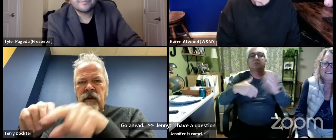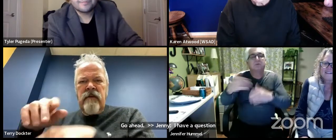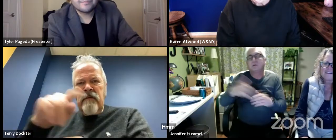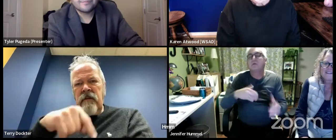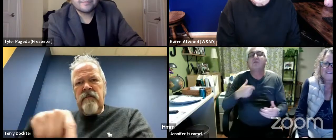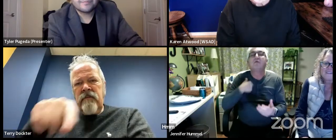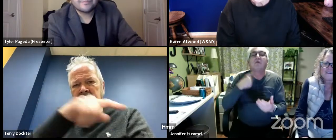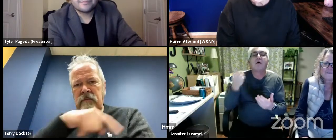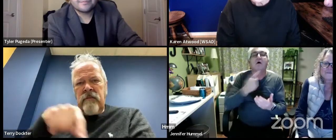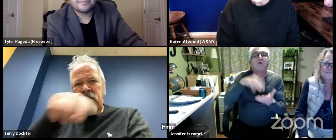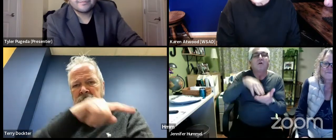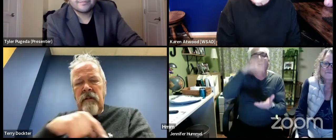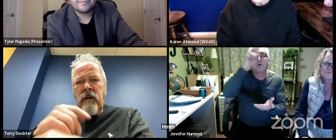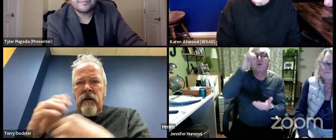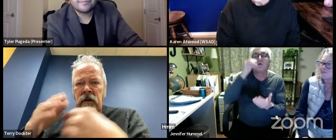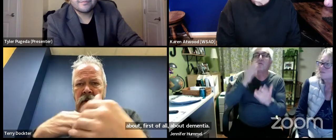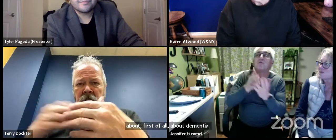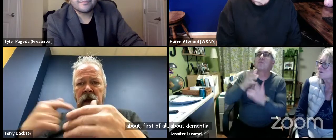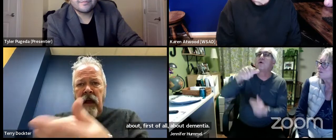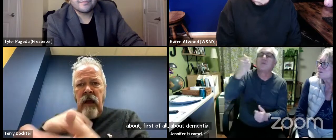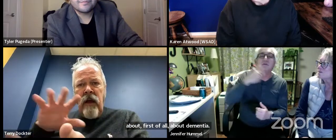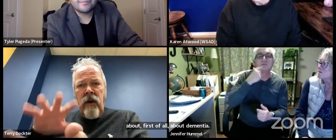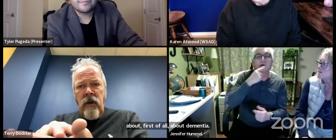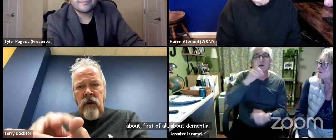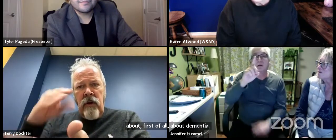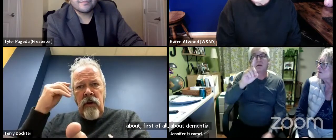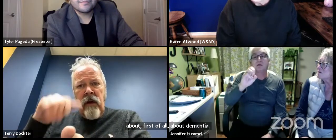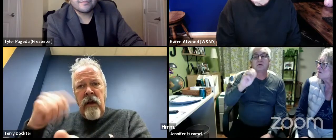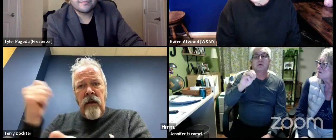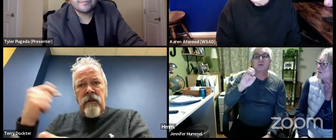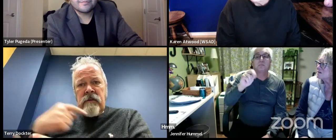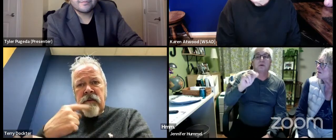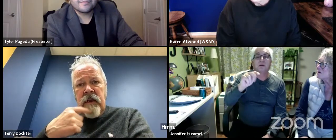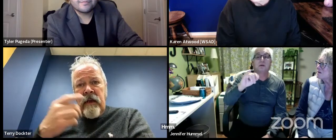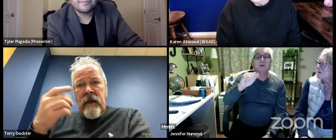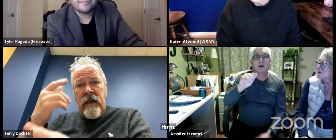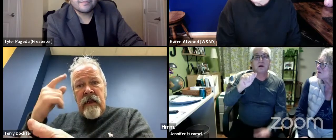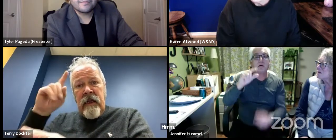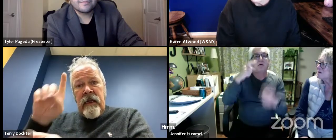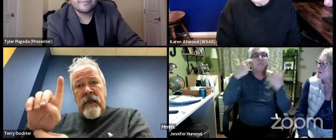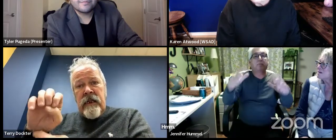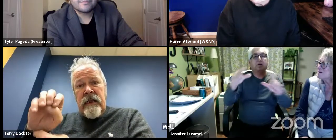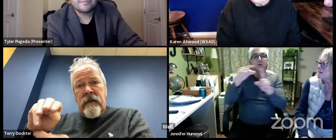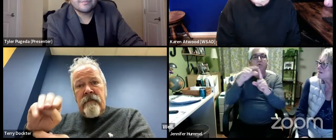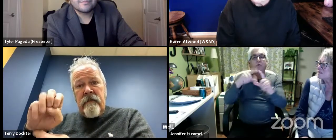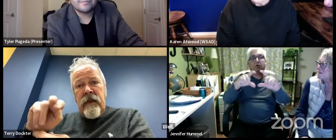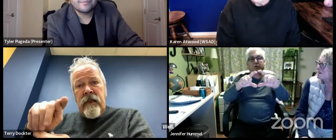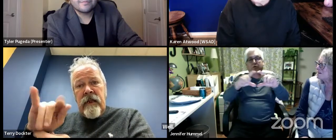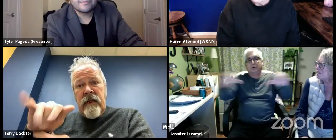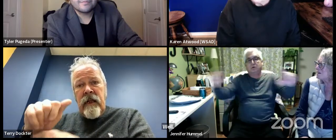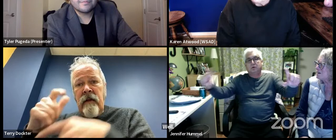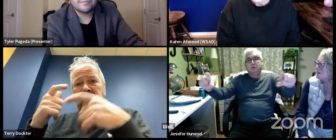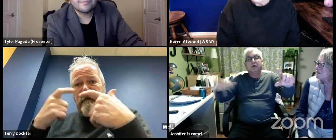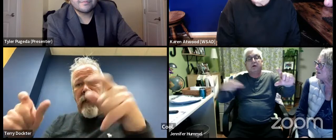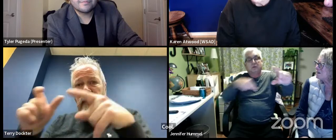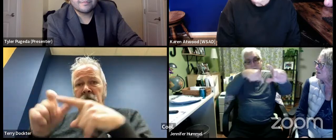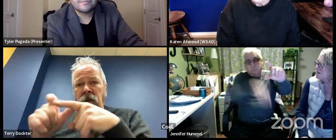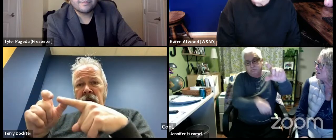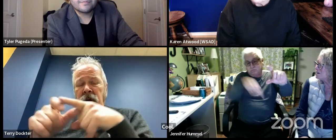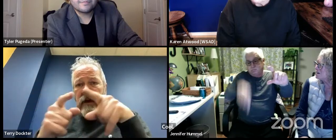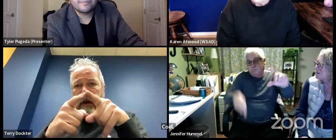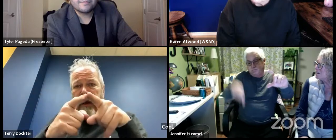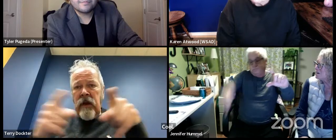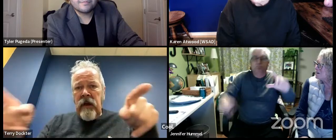somebody, a caregiver, okay? As a caregiver, sorry. And I have learned through other people that dementia, I mean,